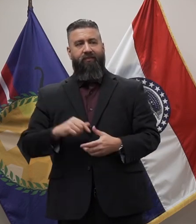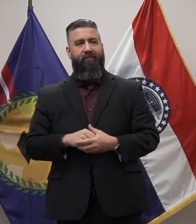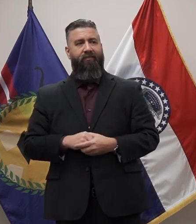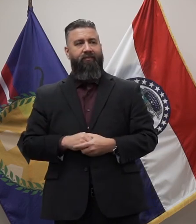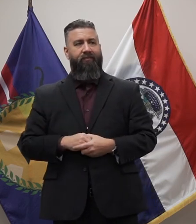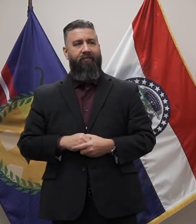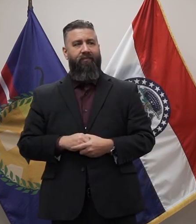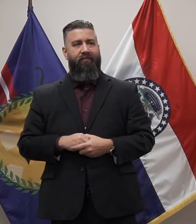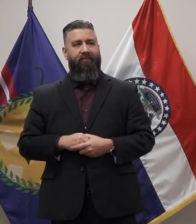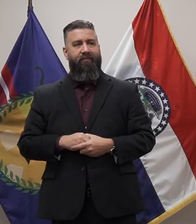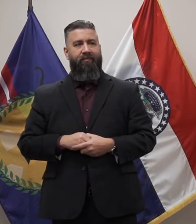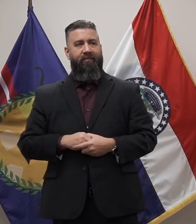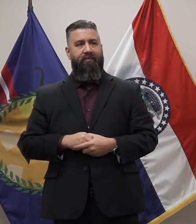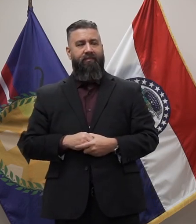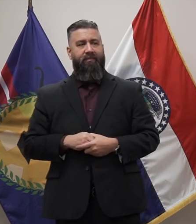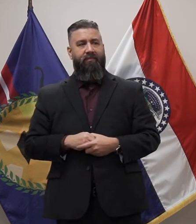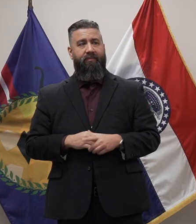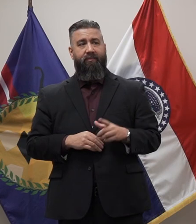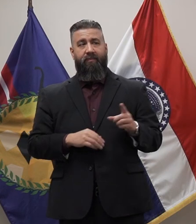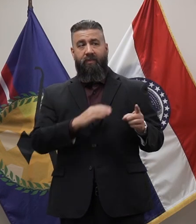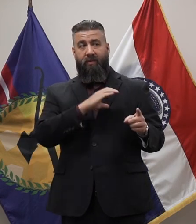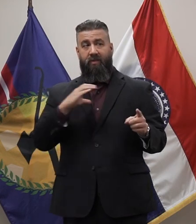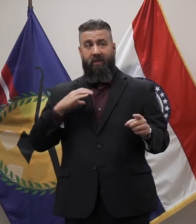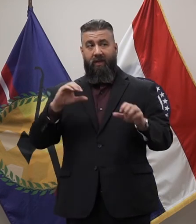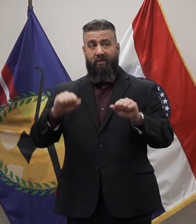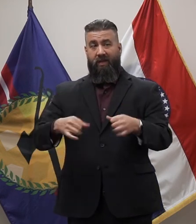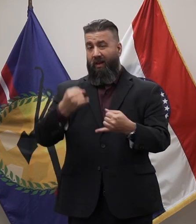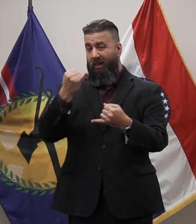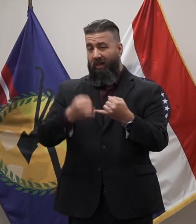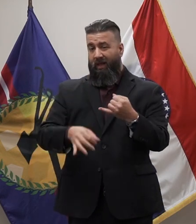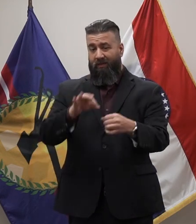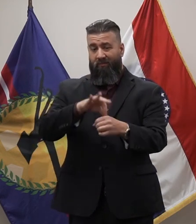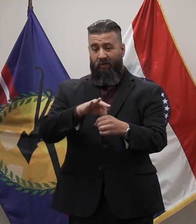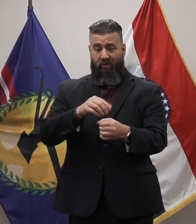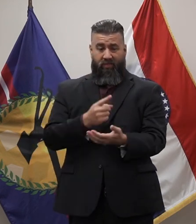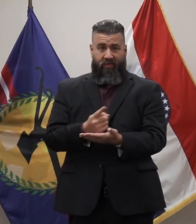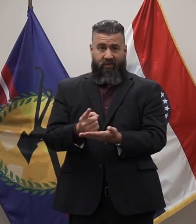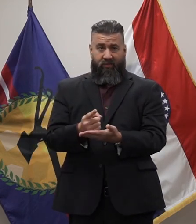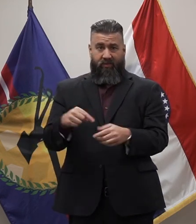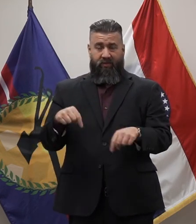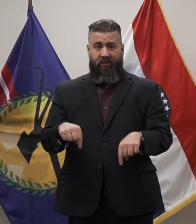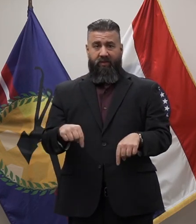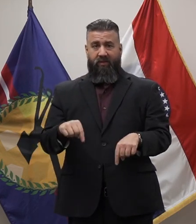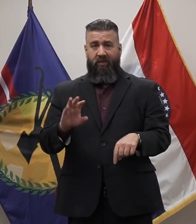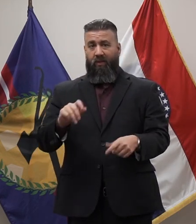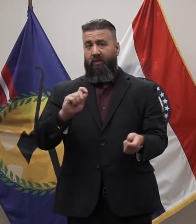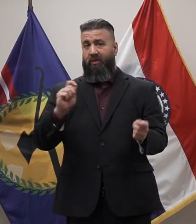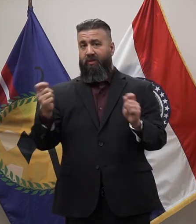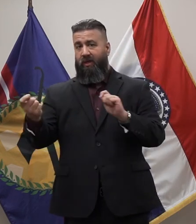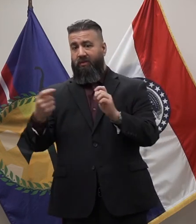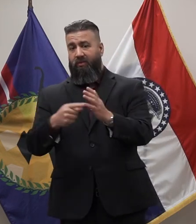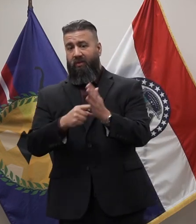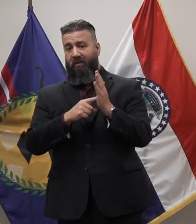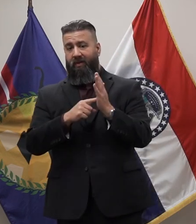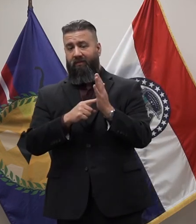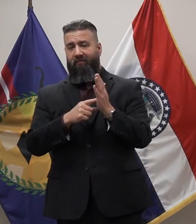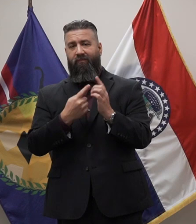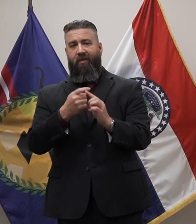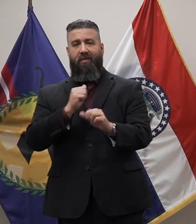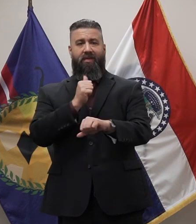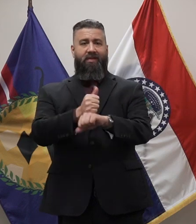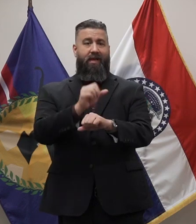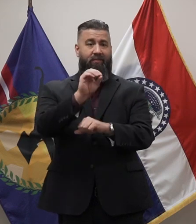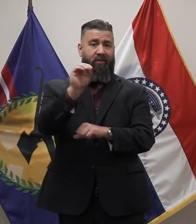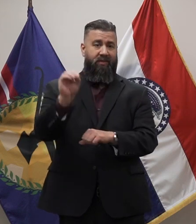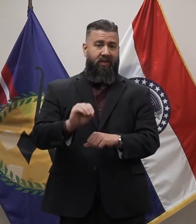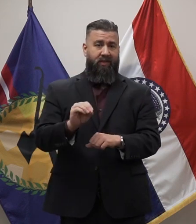council, as I understood it, could be making a final vote on this bill next week, and that would shift the requirements from being a set percentage rate to being